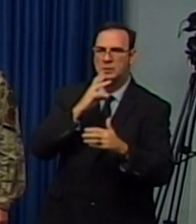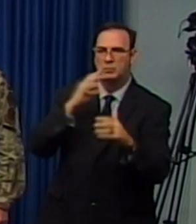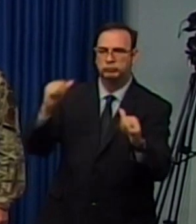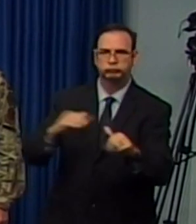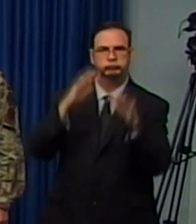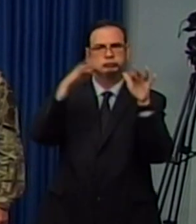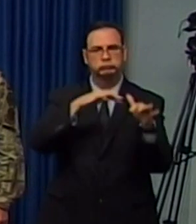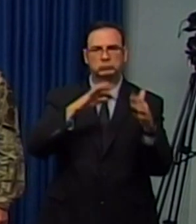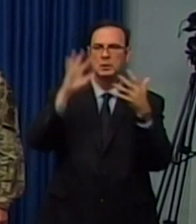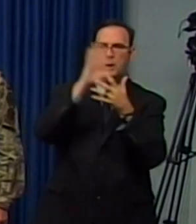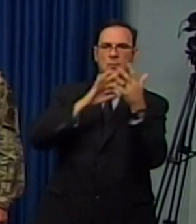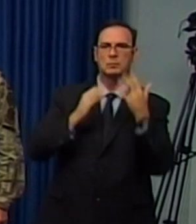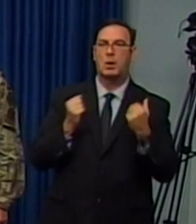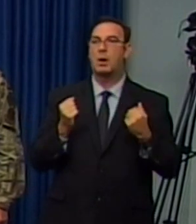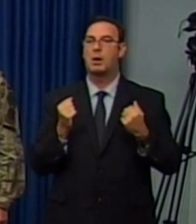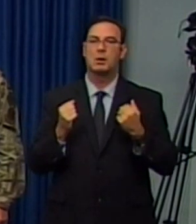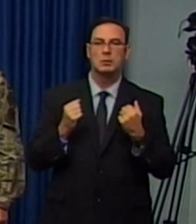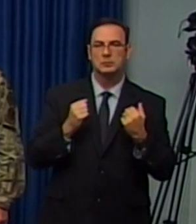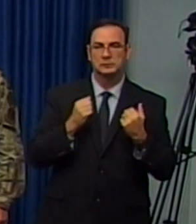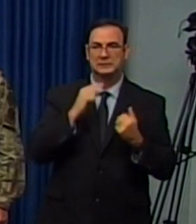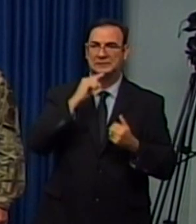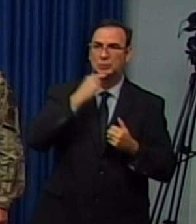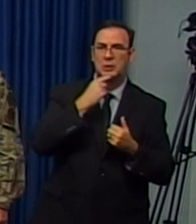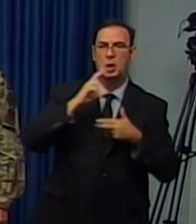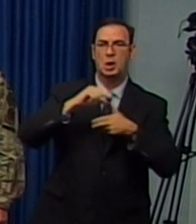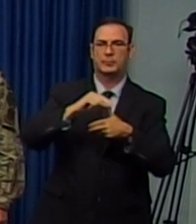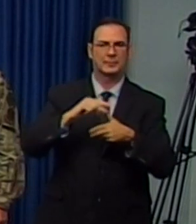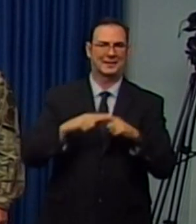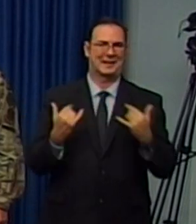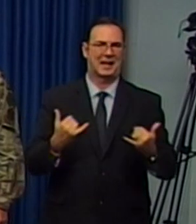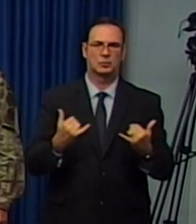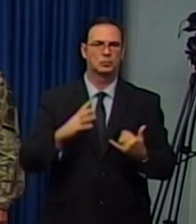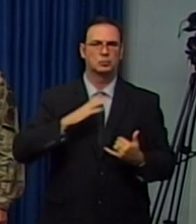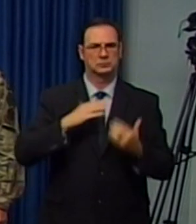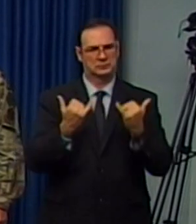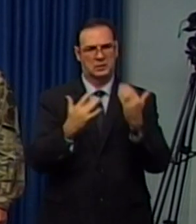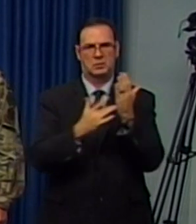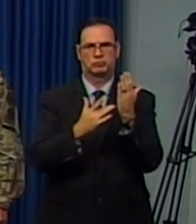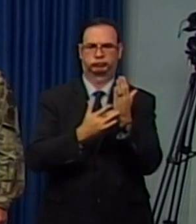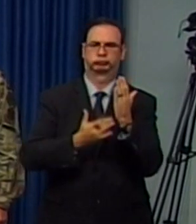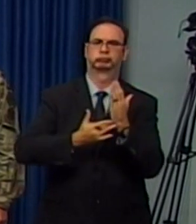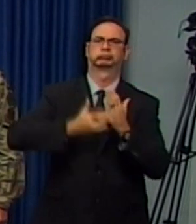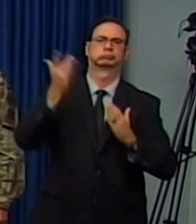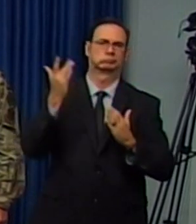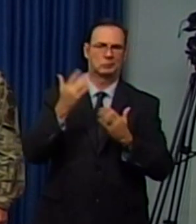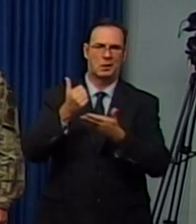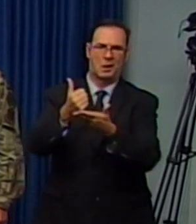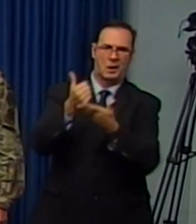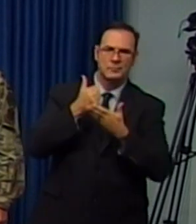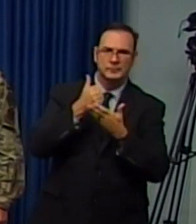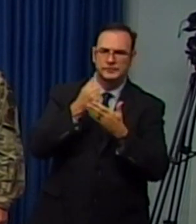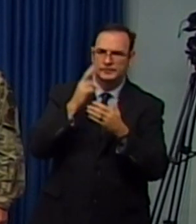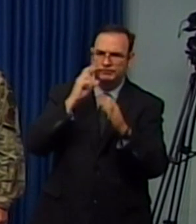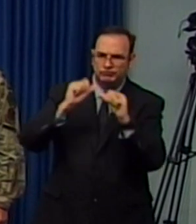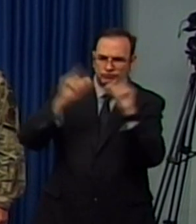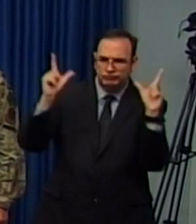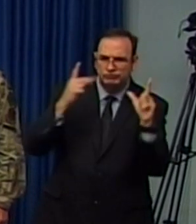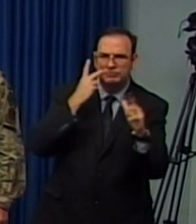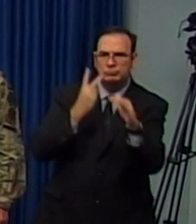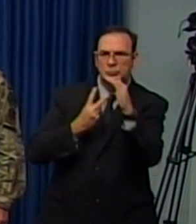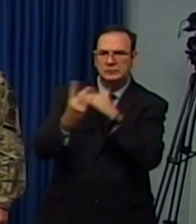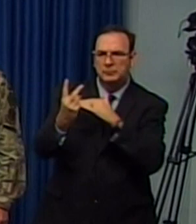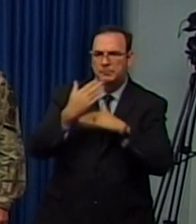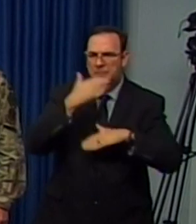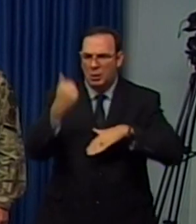gather and you have a major hurricane. So, you know, we have a sense of what parts of Florida are threatened, and we want people to protect themselves and